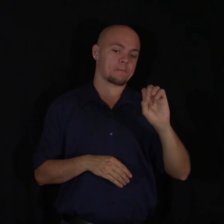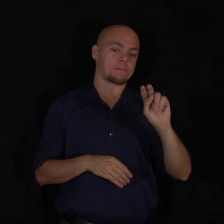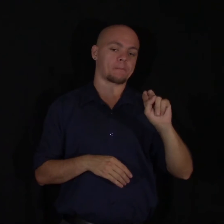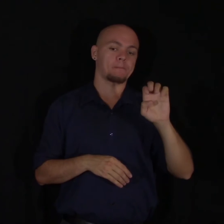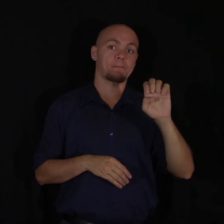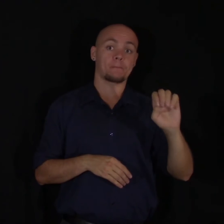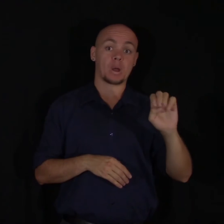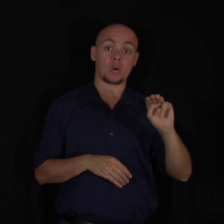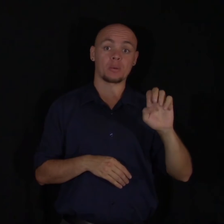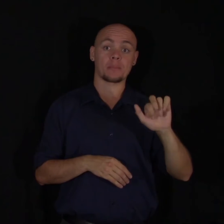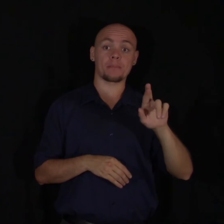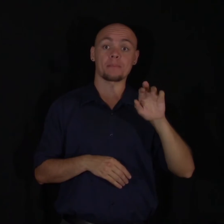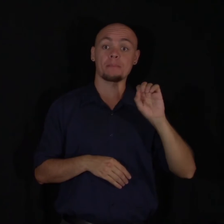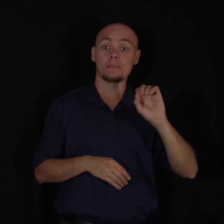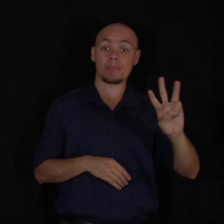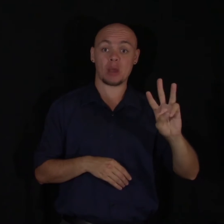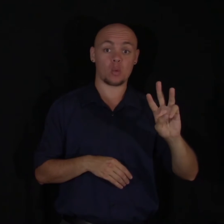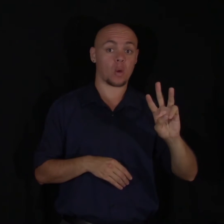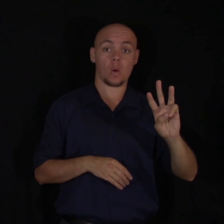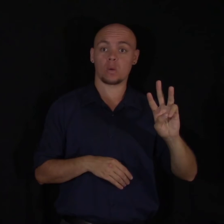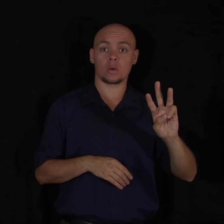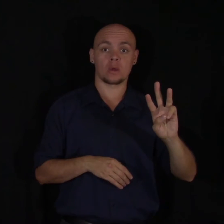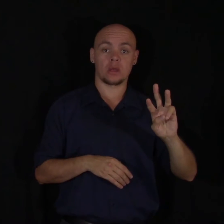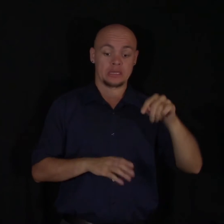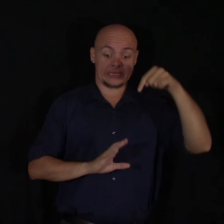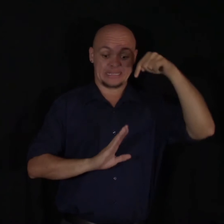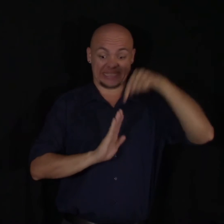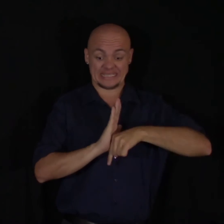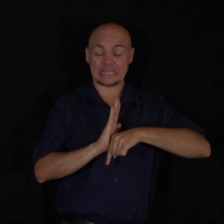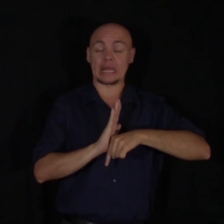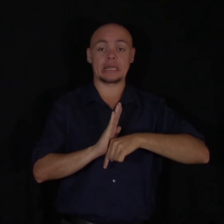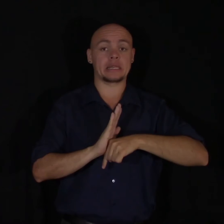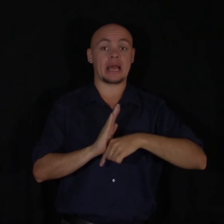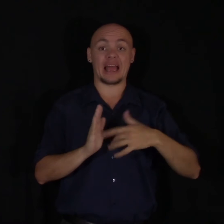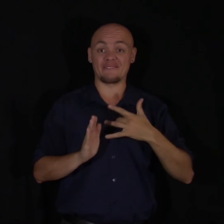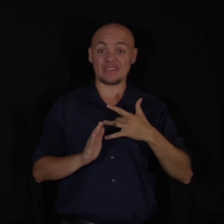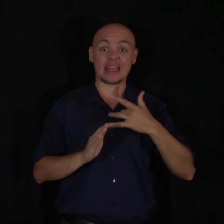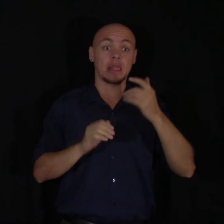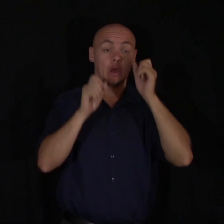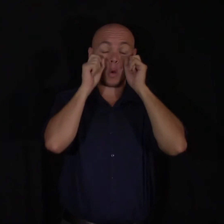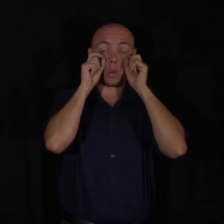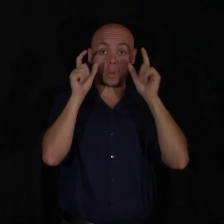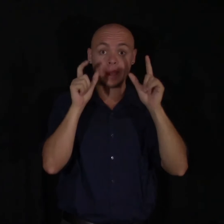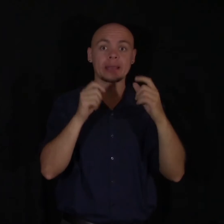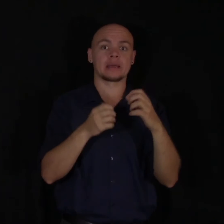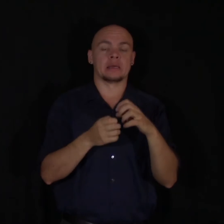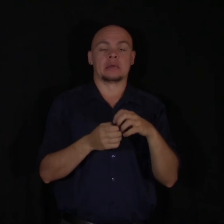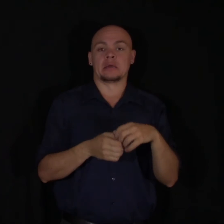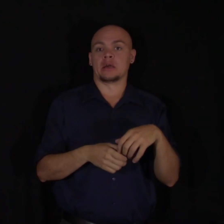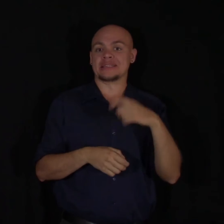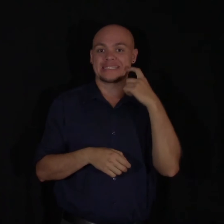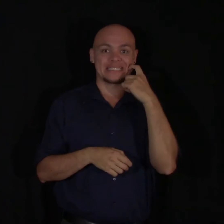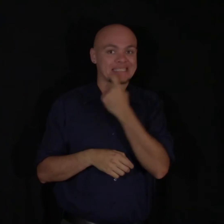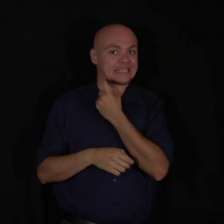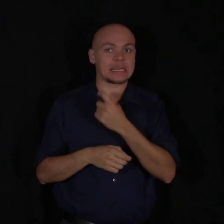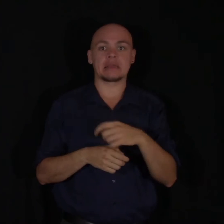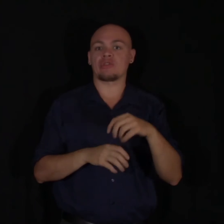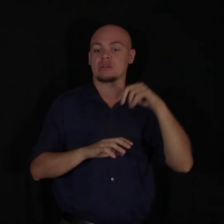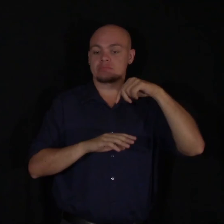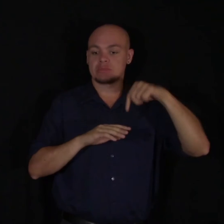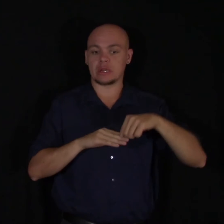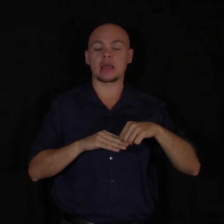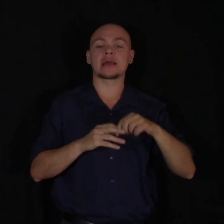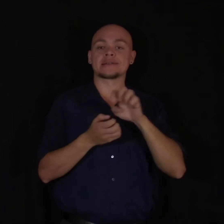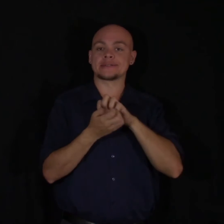had to be extracted and I can no longer chew my own food. I have to get up every day and be showered